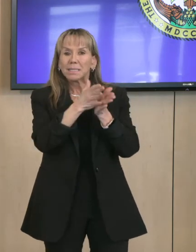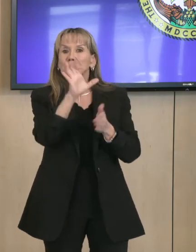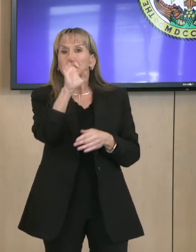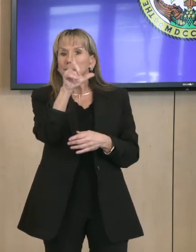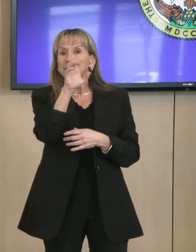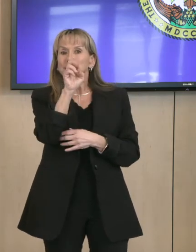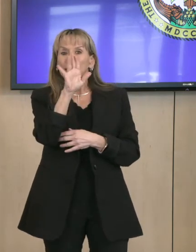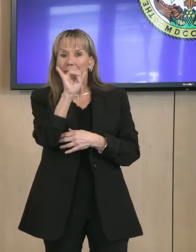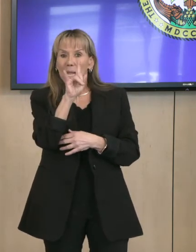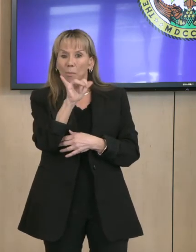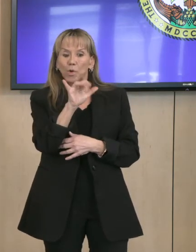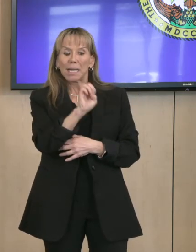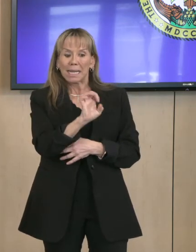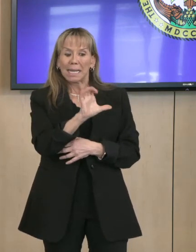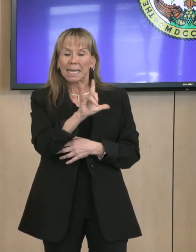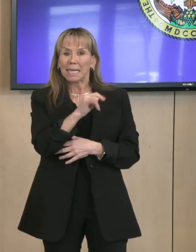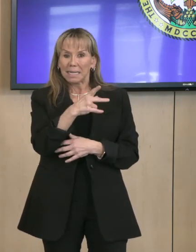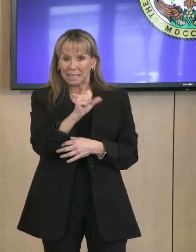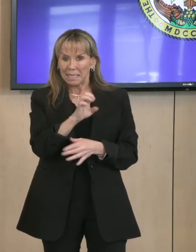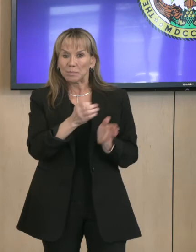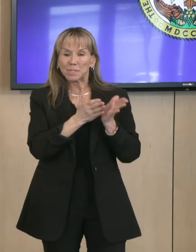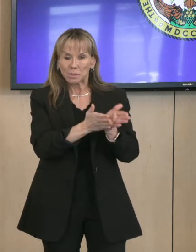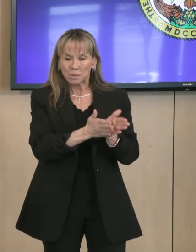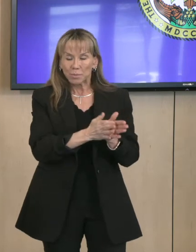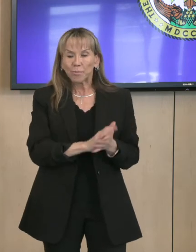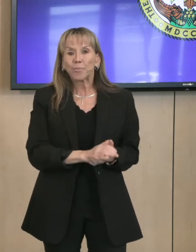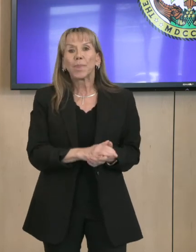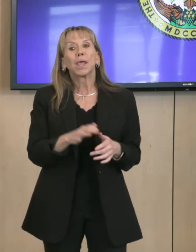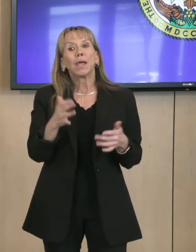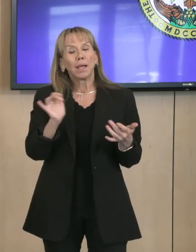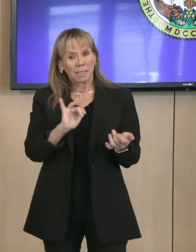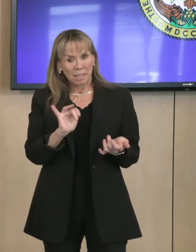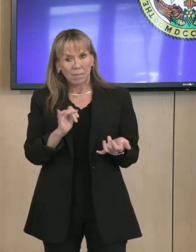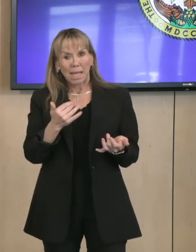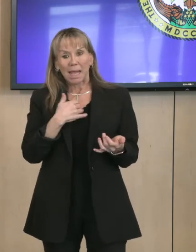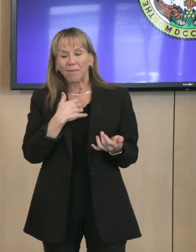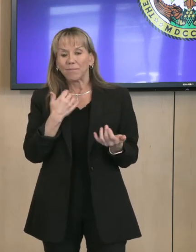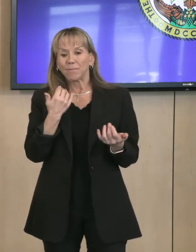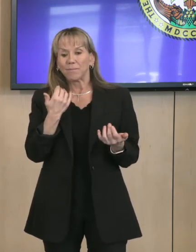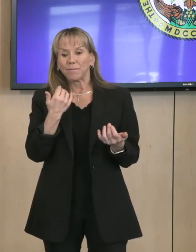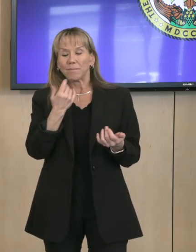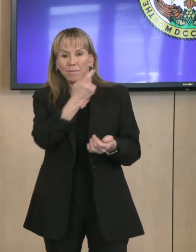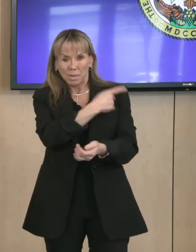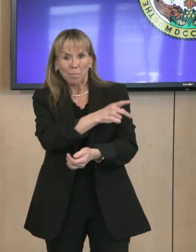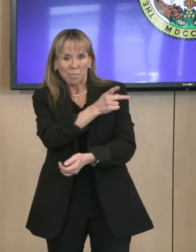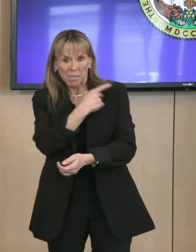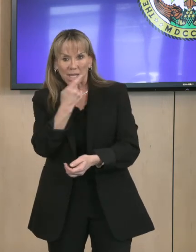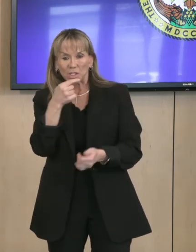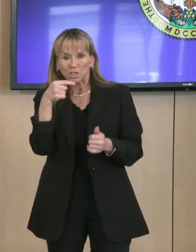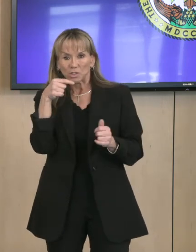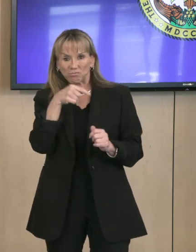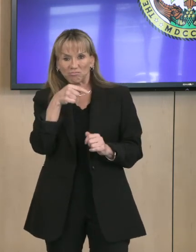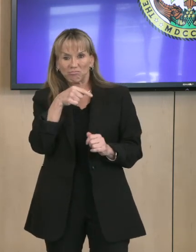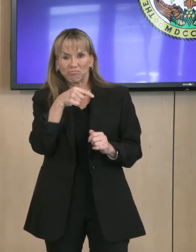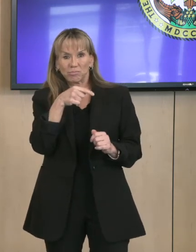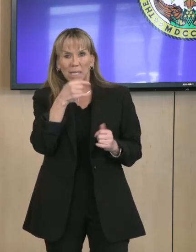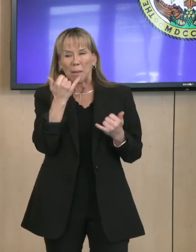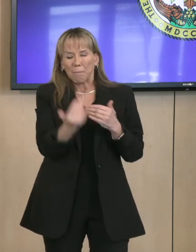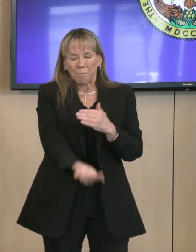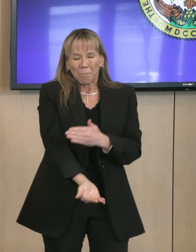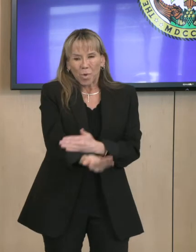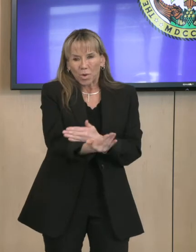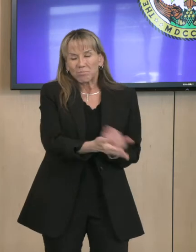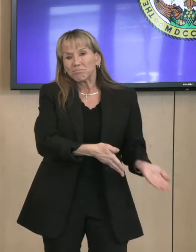that's there is also a patient that was brought to a hospital early this